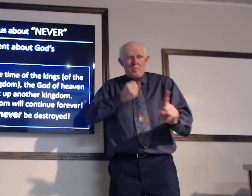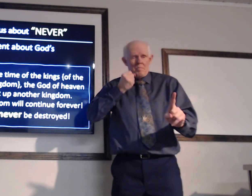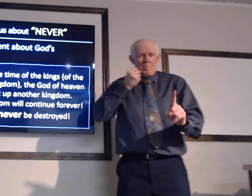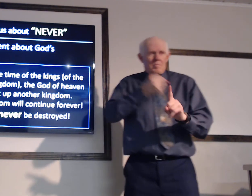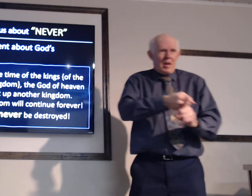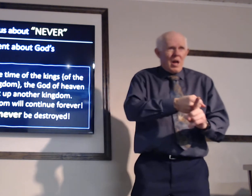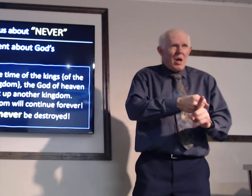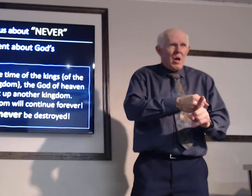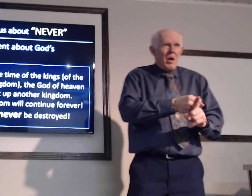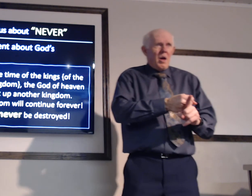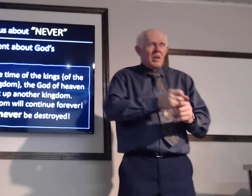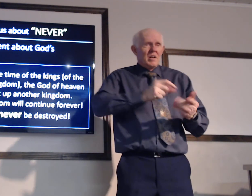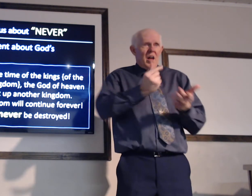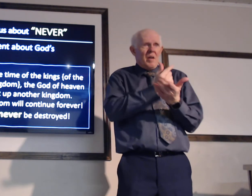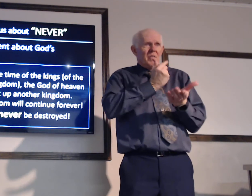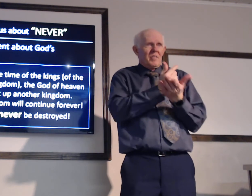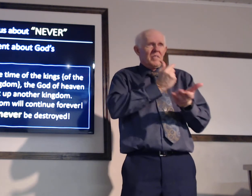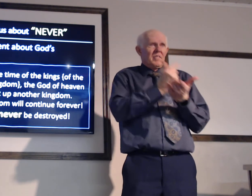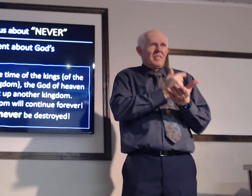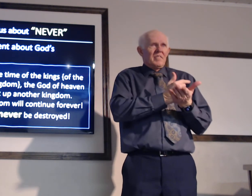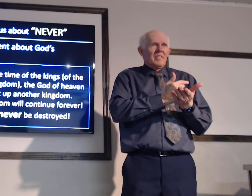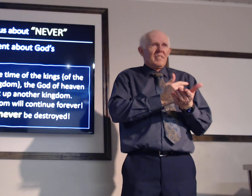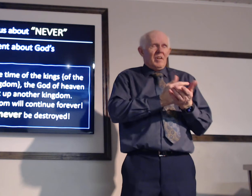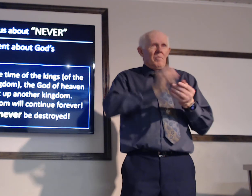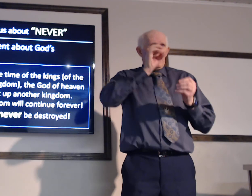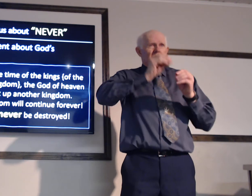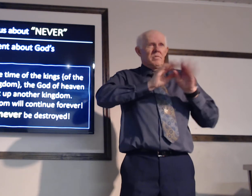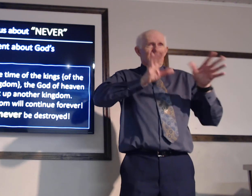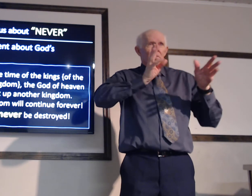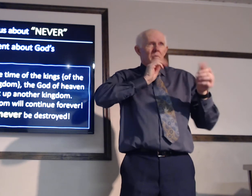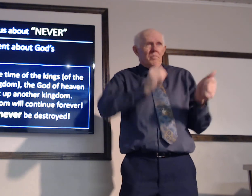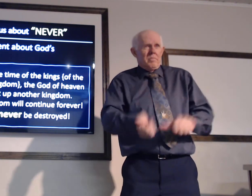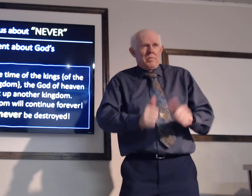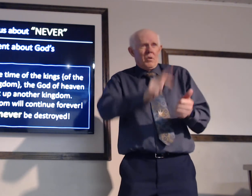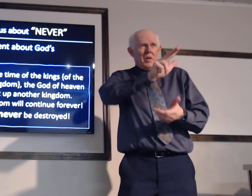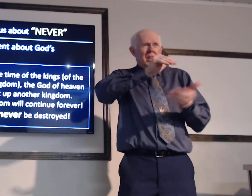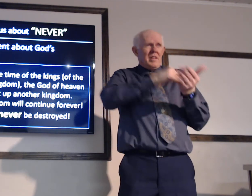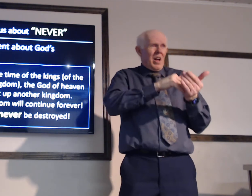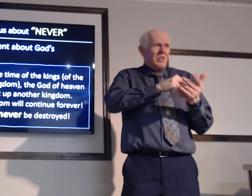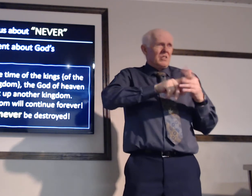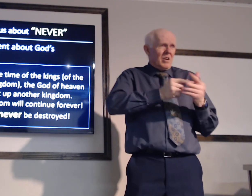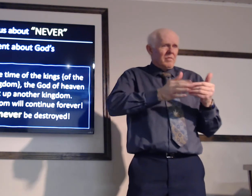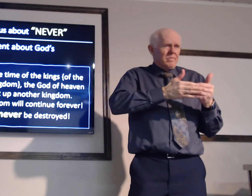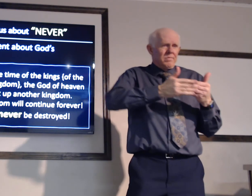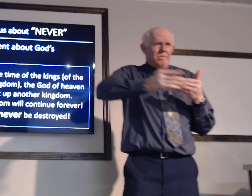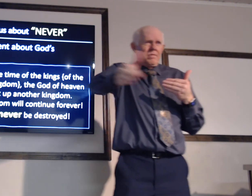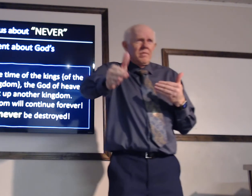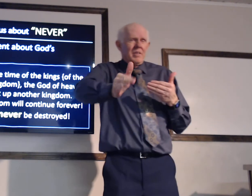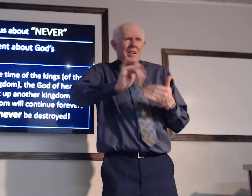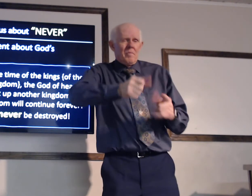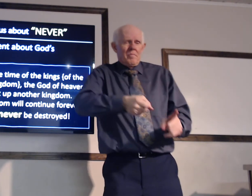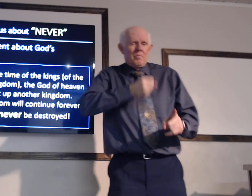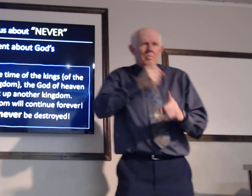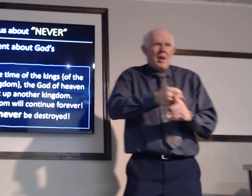And he set up his kingdom, which was the gospel. And 3,000 were baptized, and from then